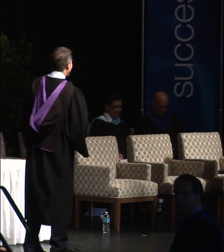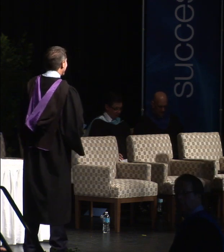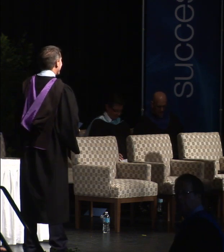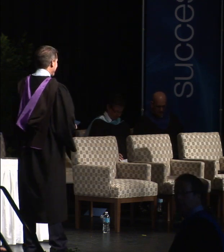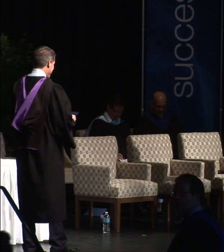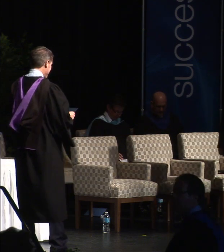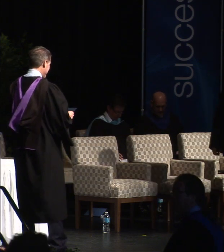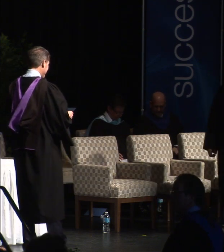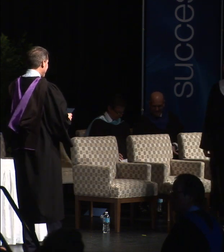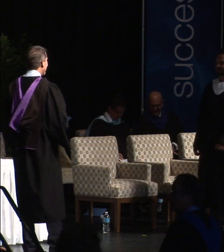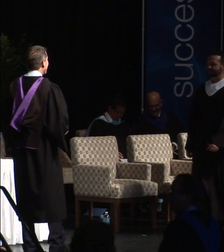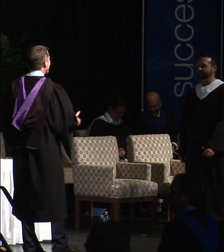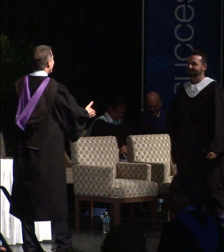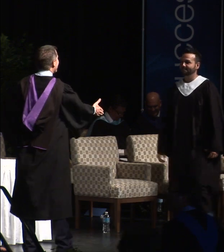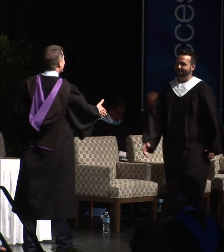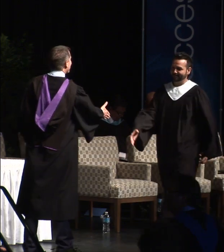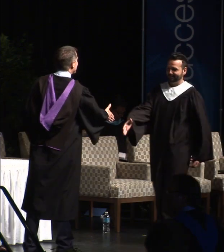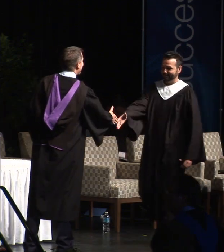Brinston.